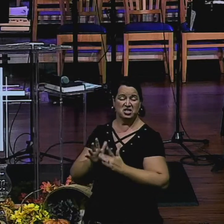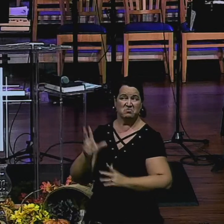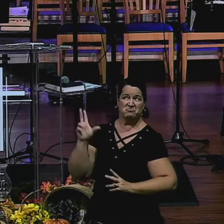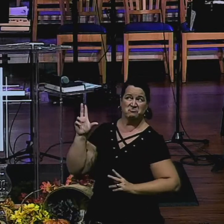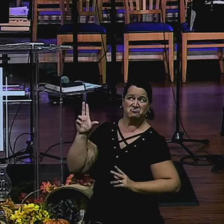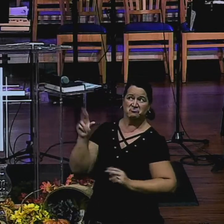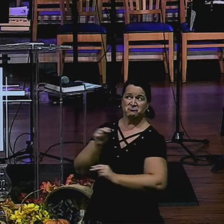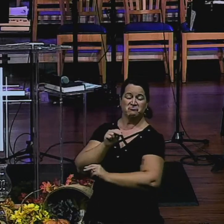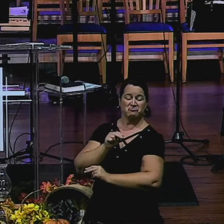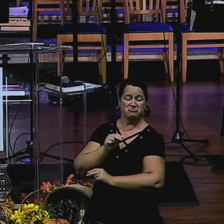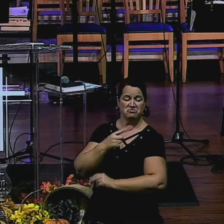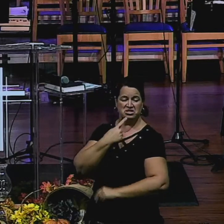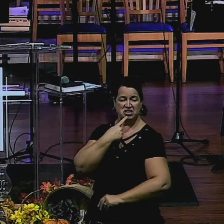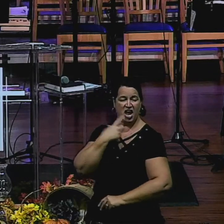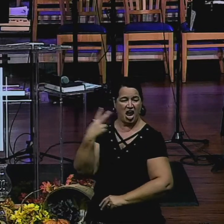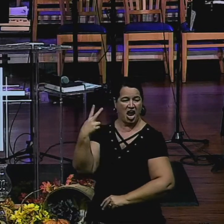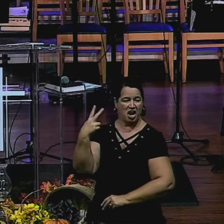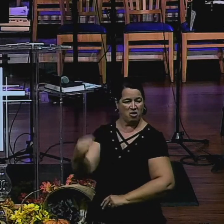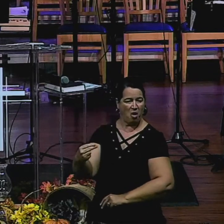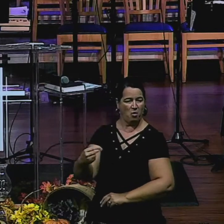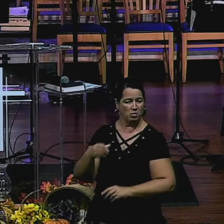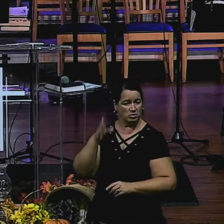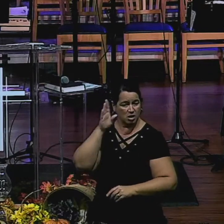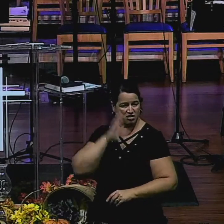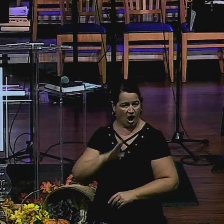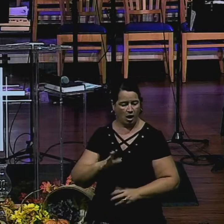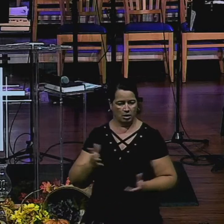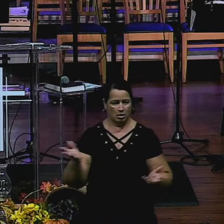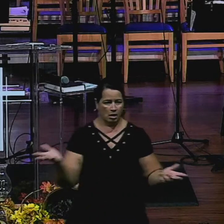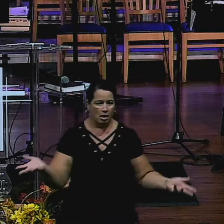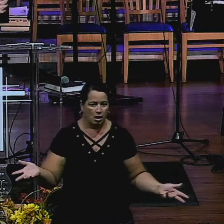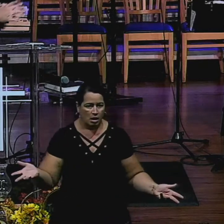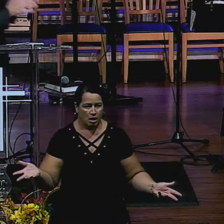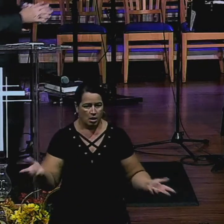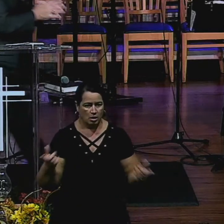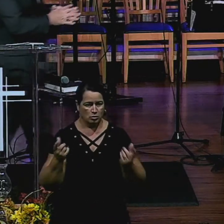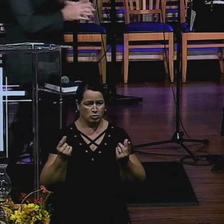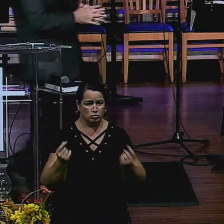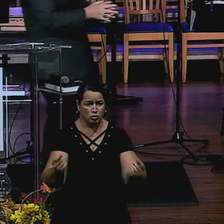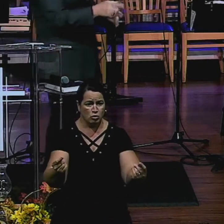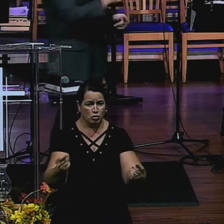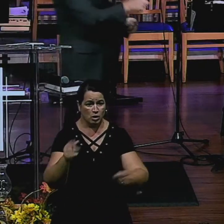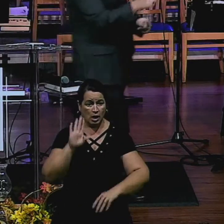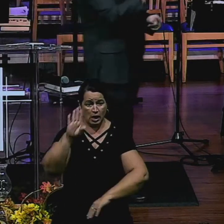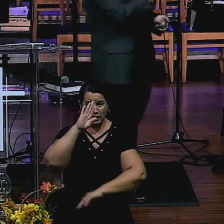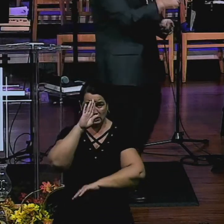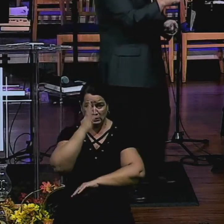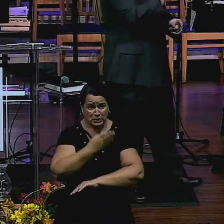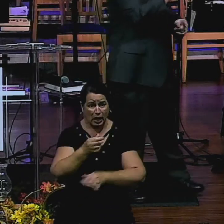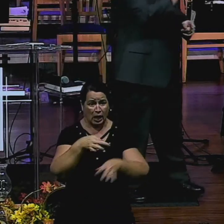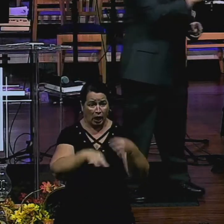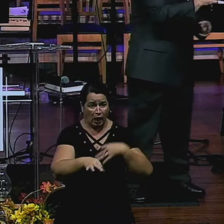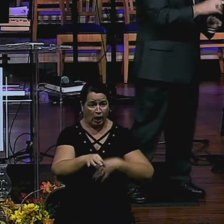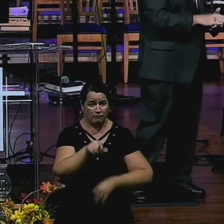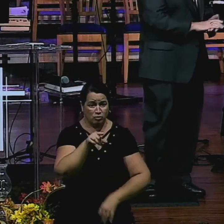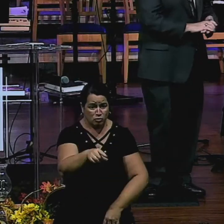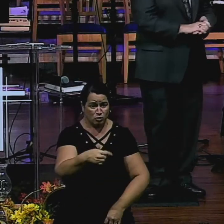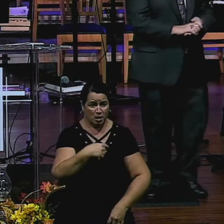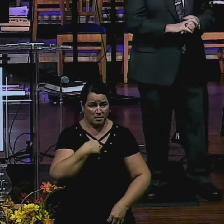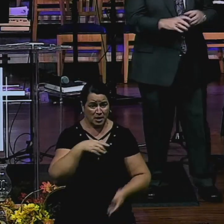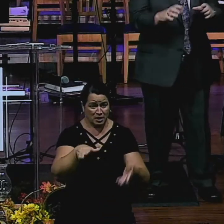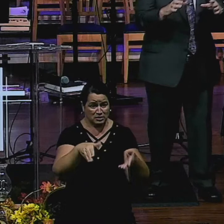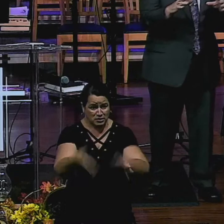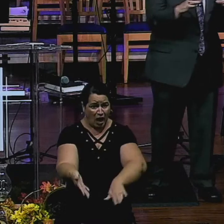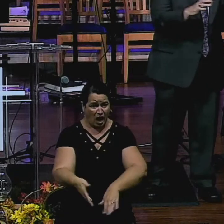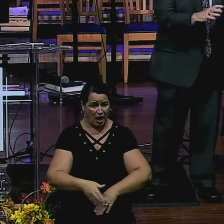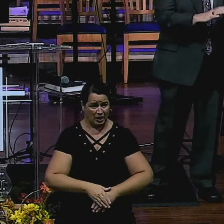reject God's offering of, I mean, what more could he do than allow his son to die for you? The